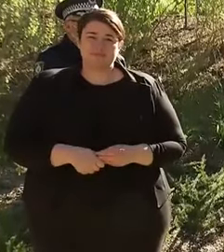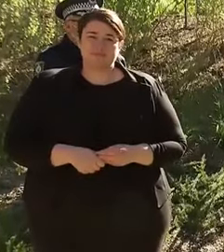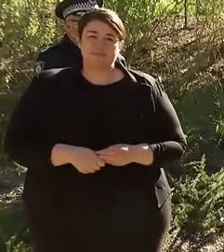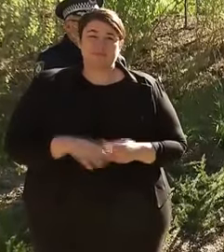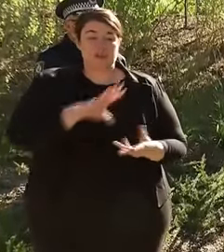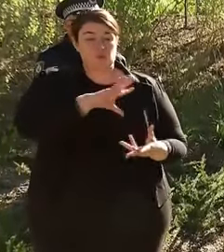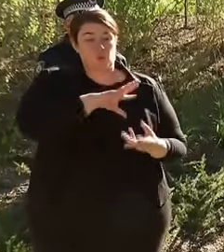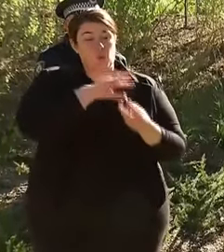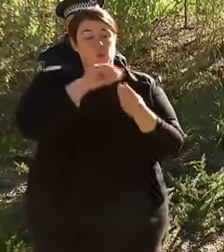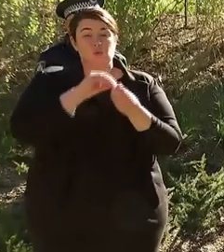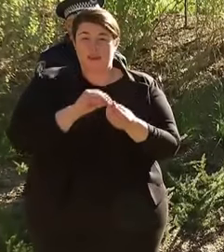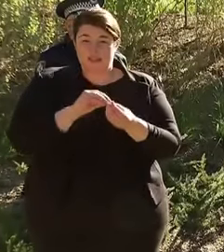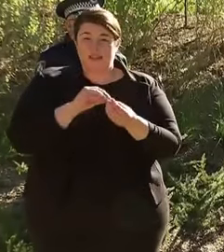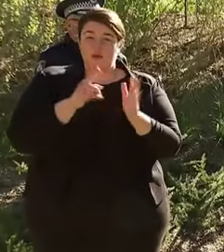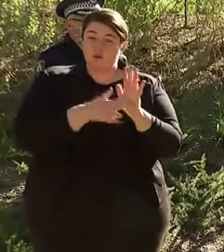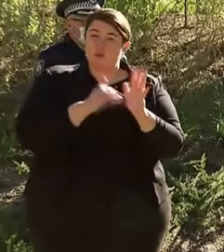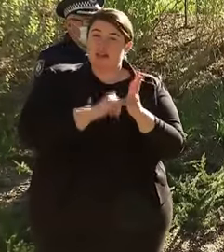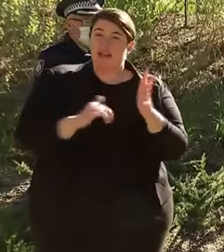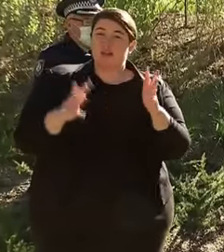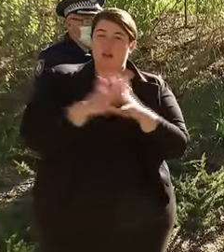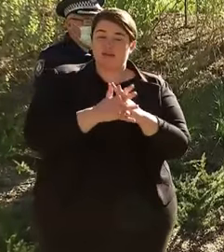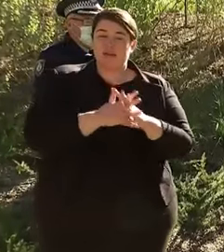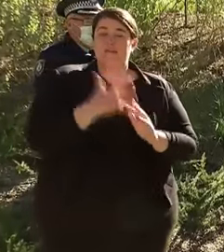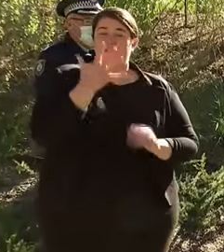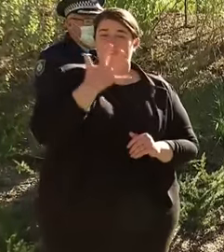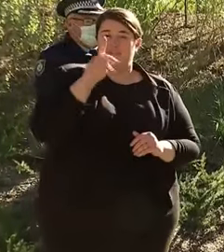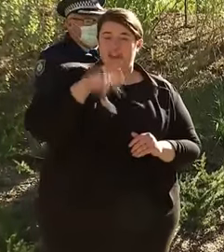bringing the total number of cases in New South Wales to